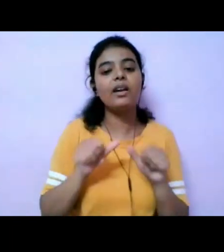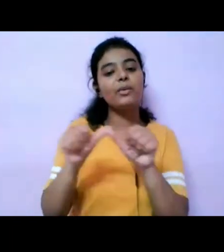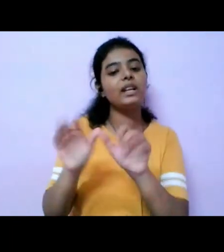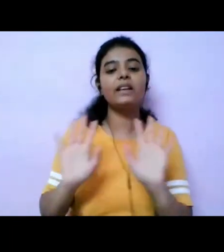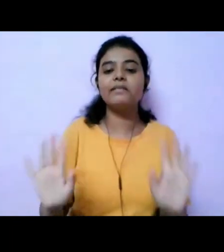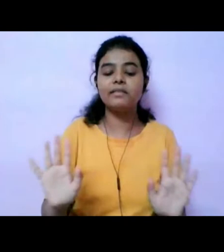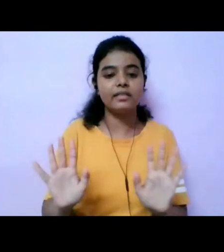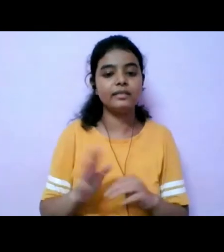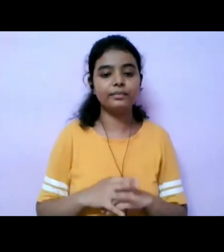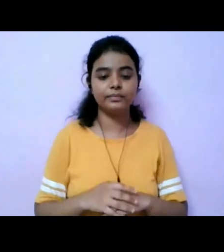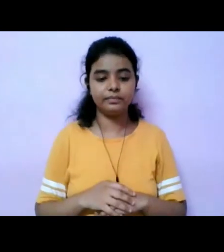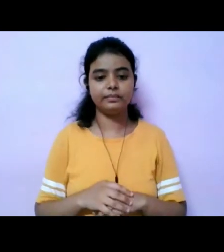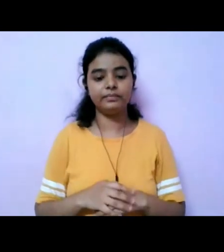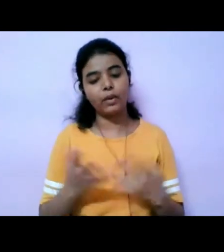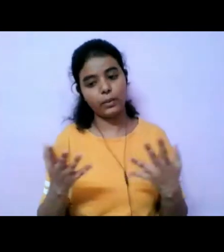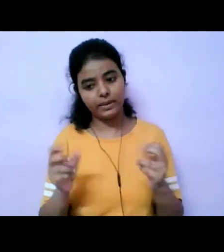so